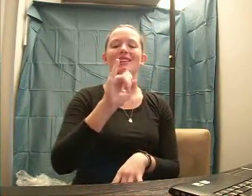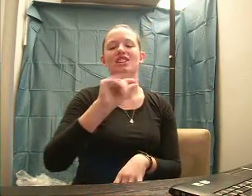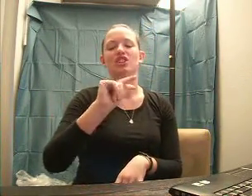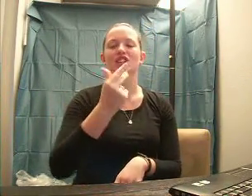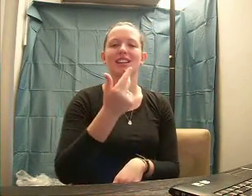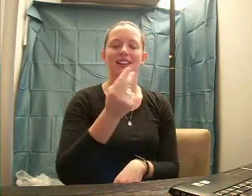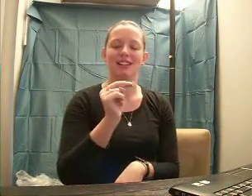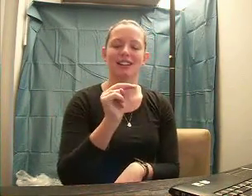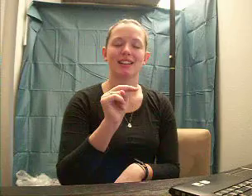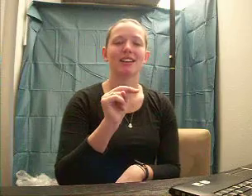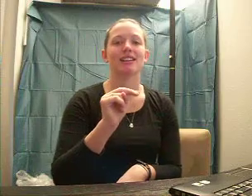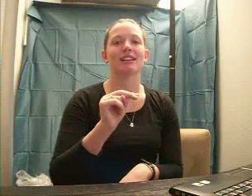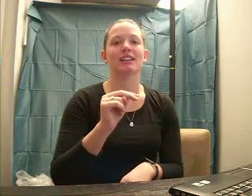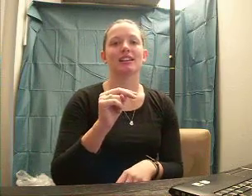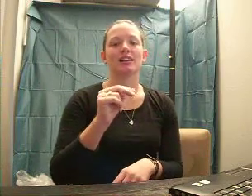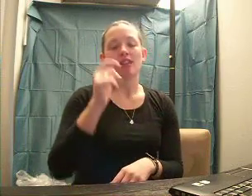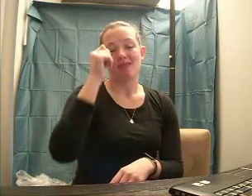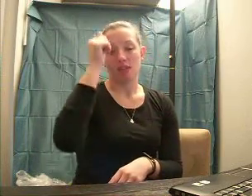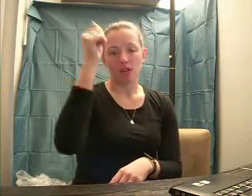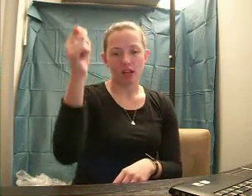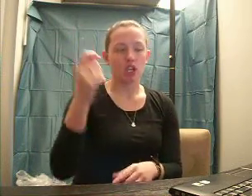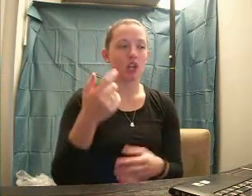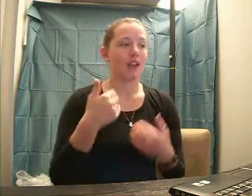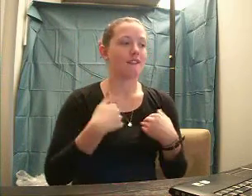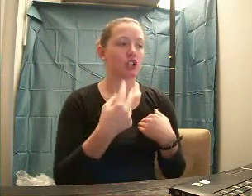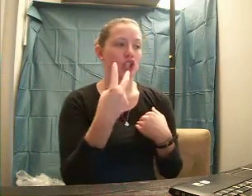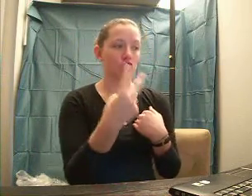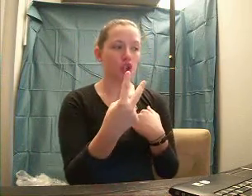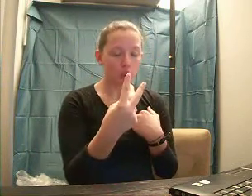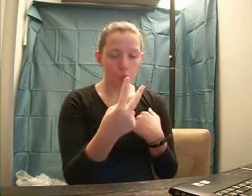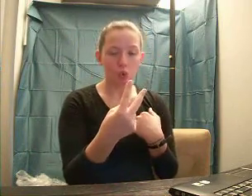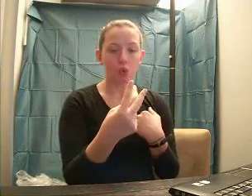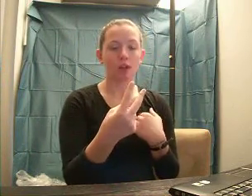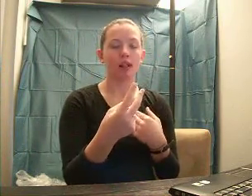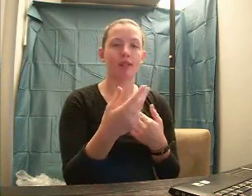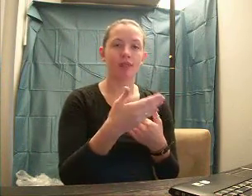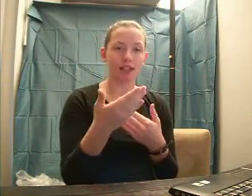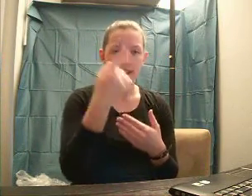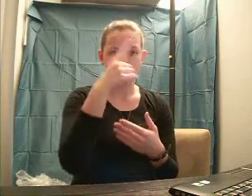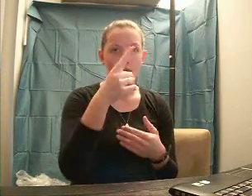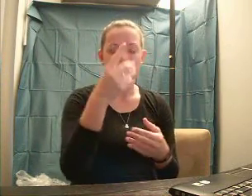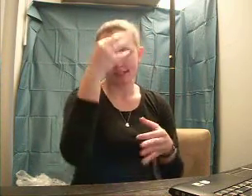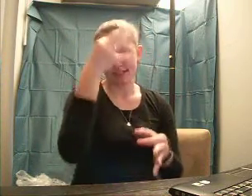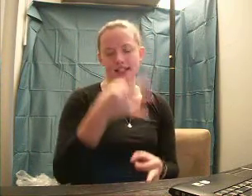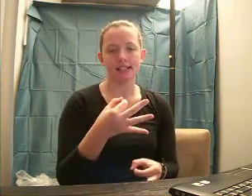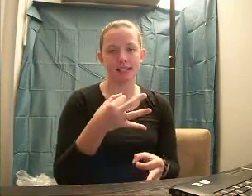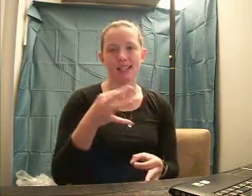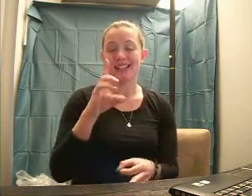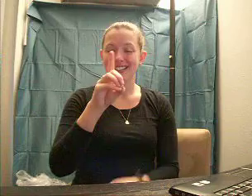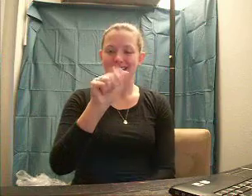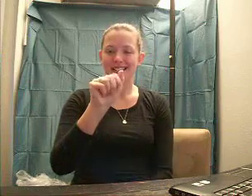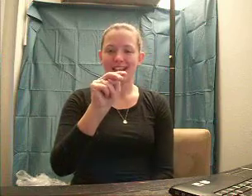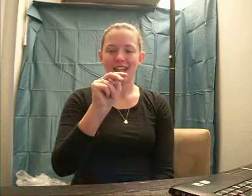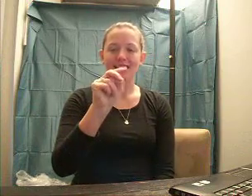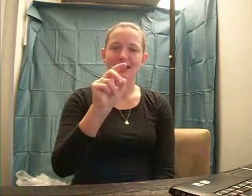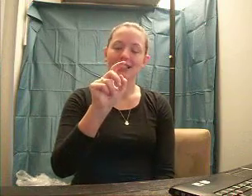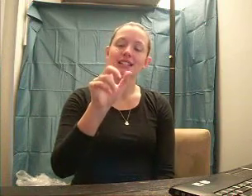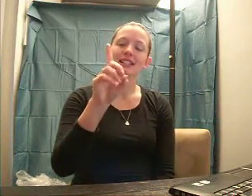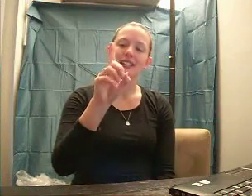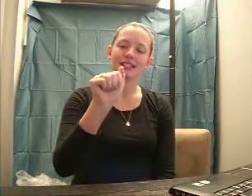of information from which to make your inference. You have data, and data in neuroscience is sensory input. So I have sensory input, which I can